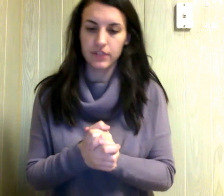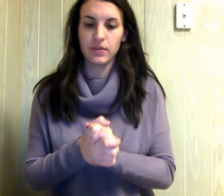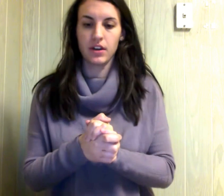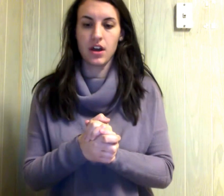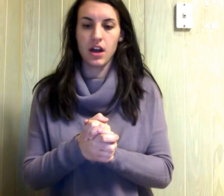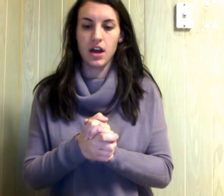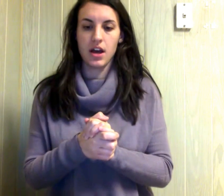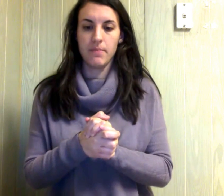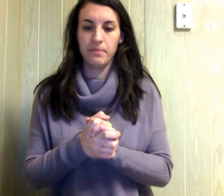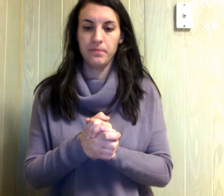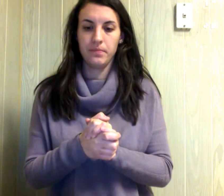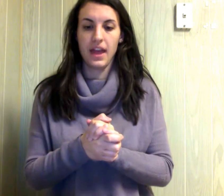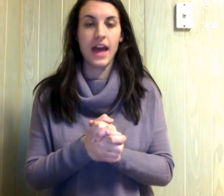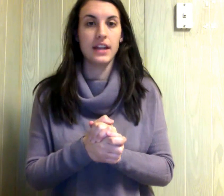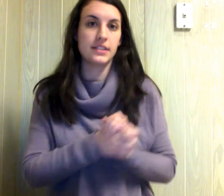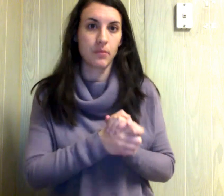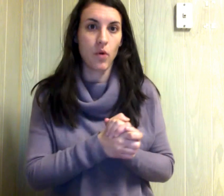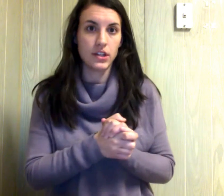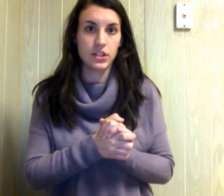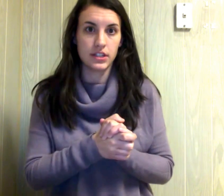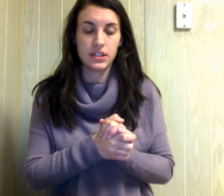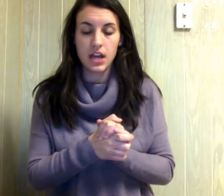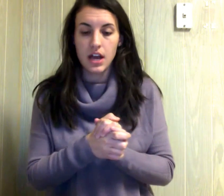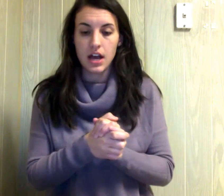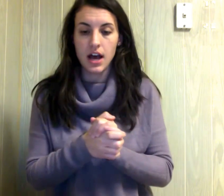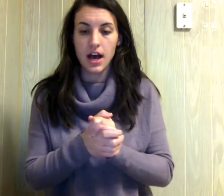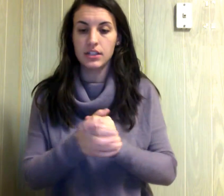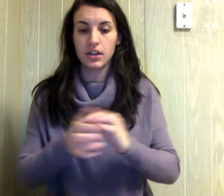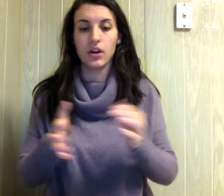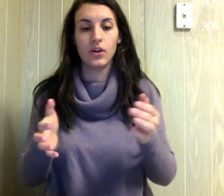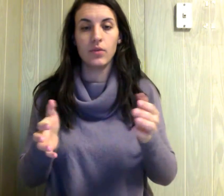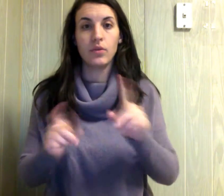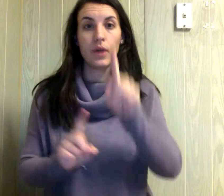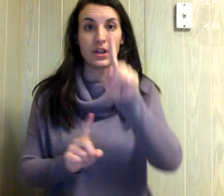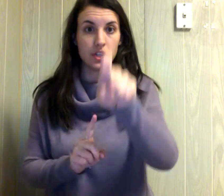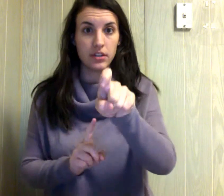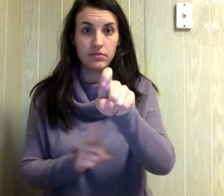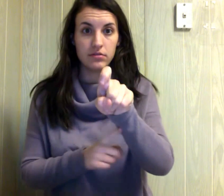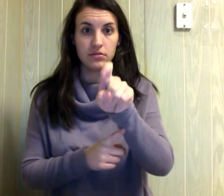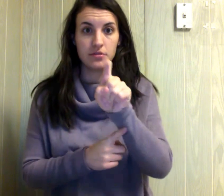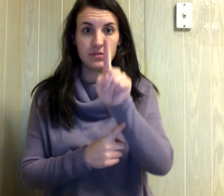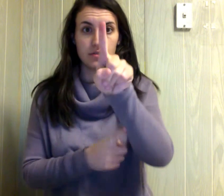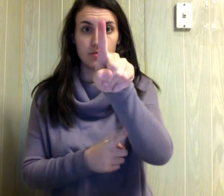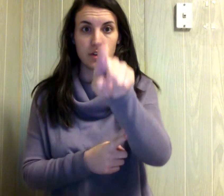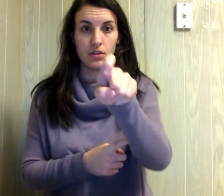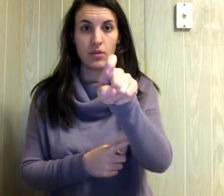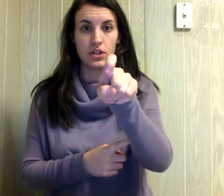one, I added some questions. So question, this one, question.